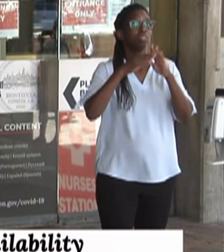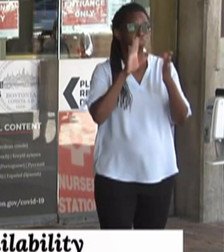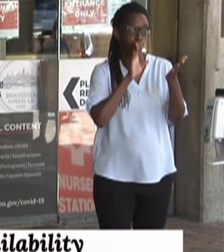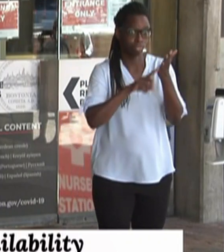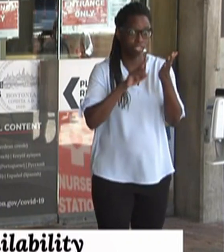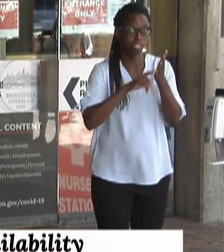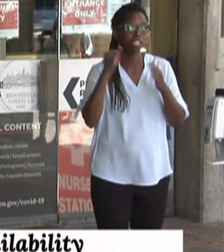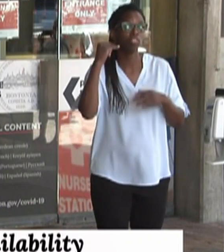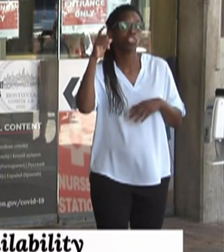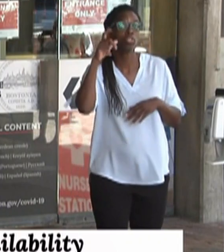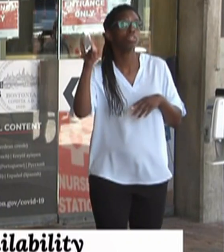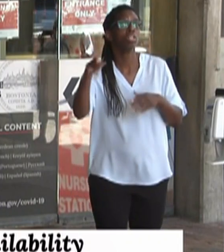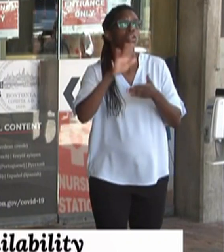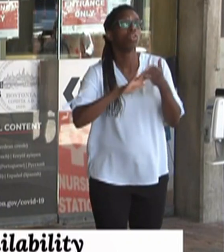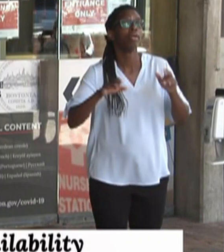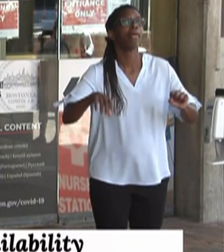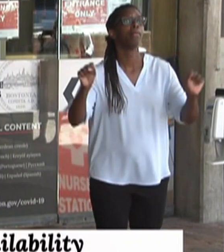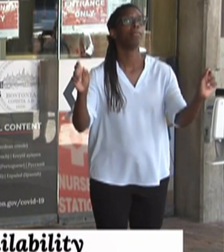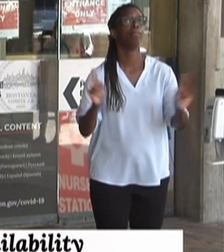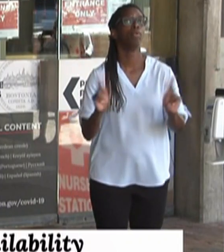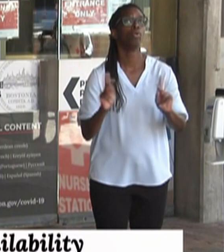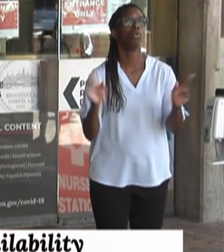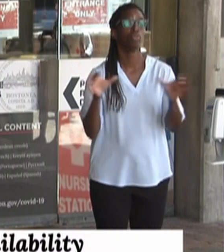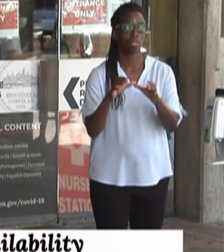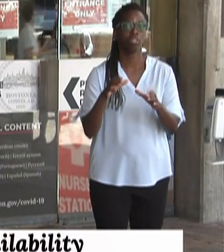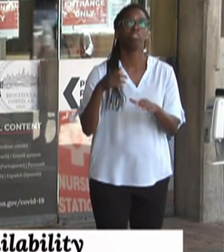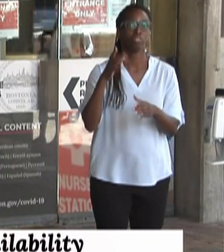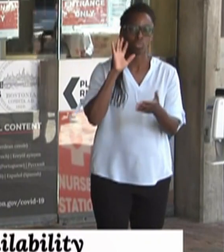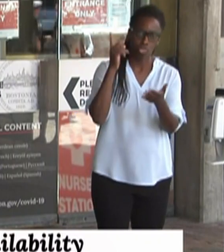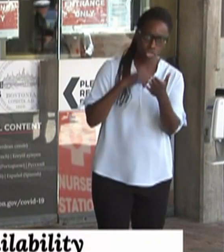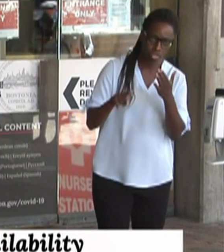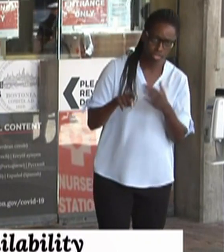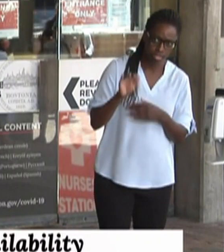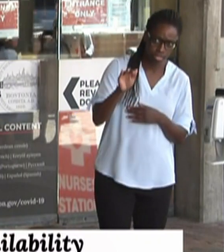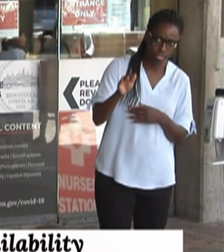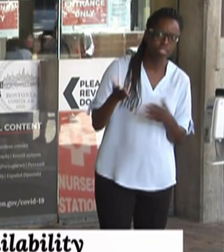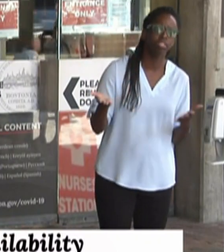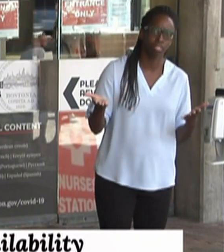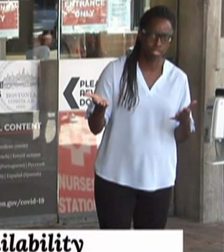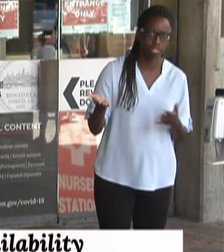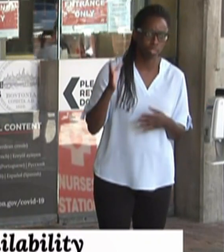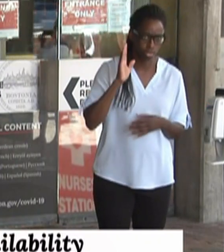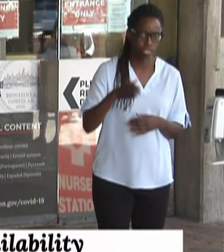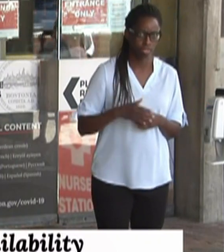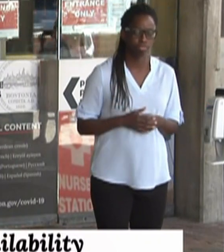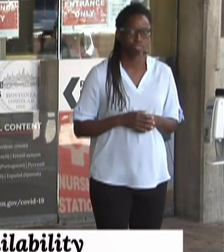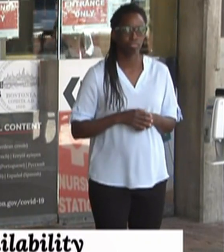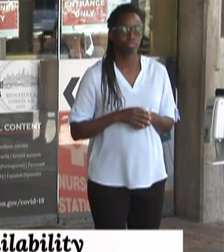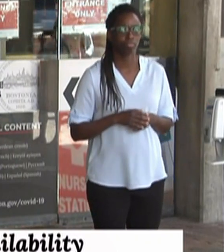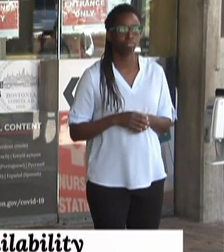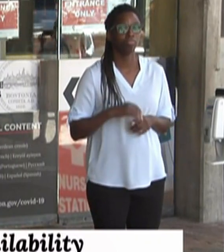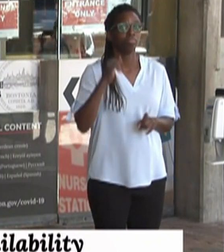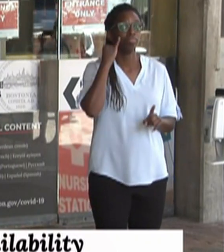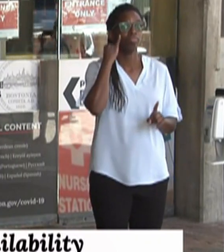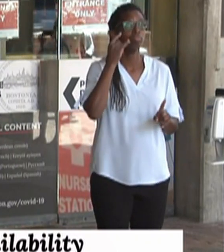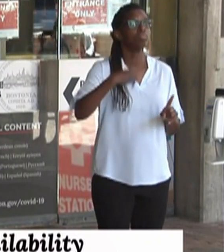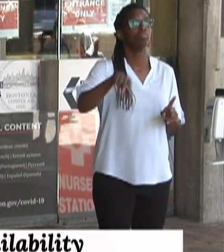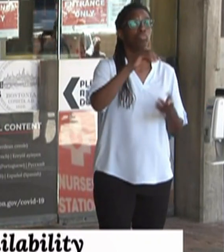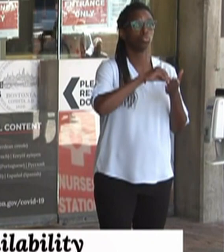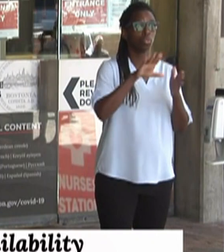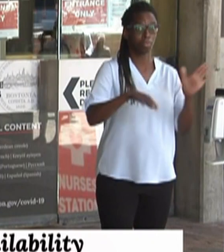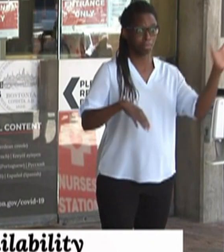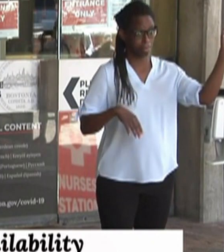message to college students that are coming back to Boston and they're moving back this weekend and next weekend is very clear. Do not have